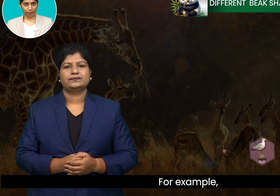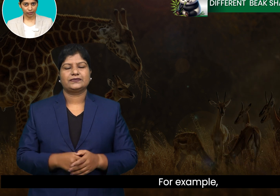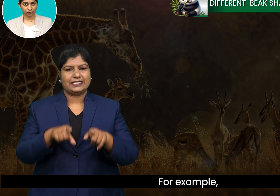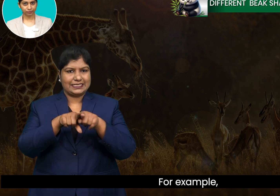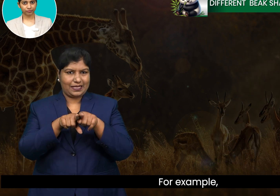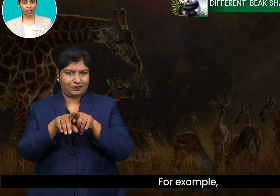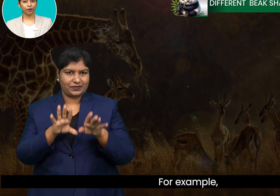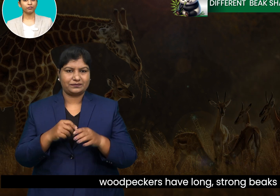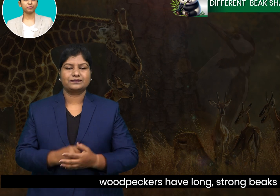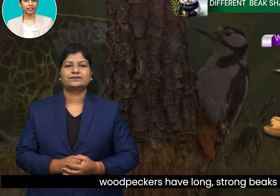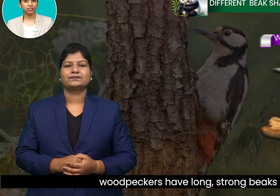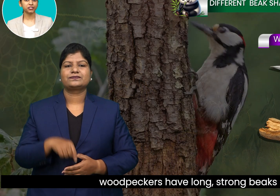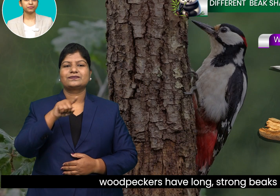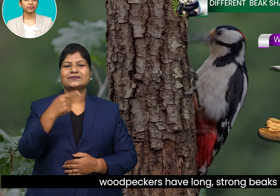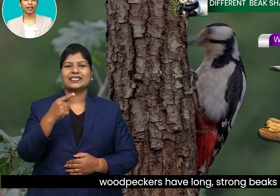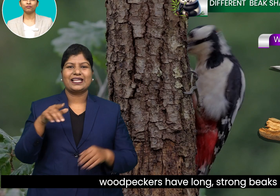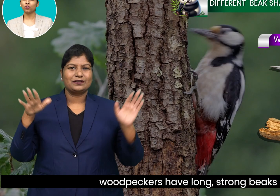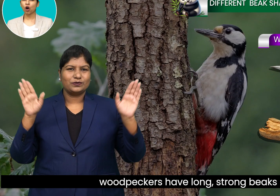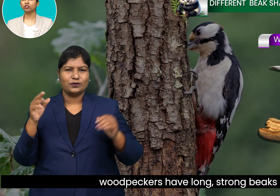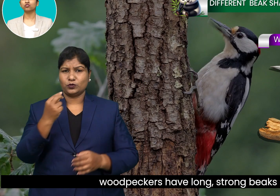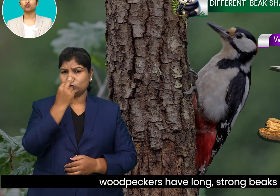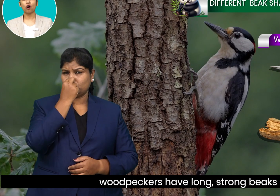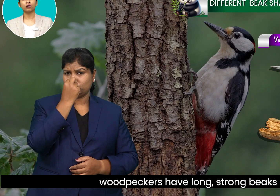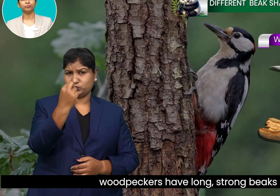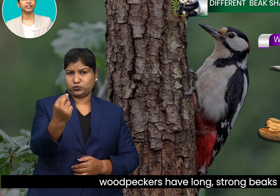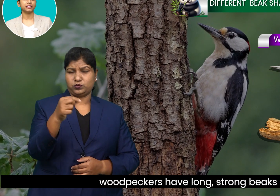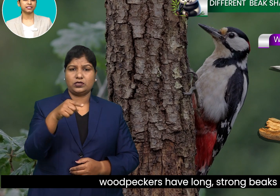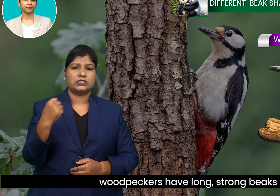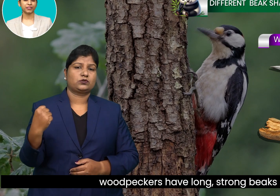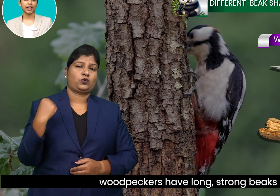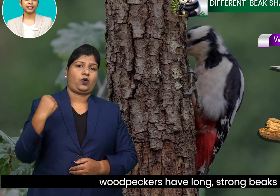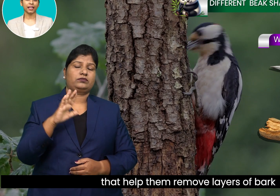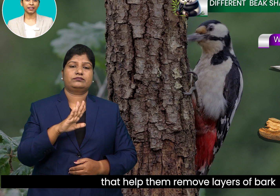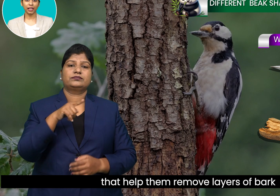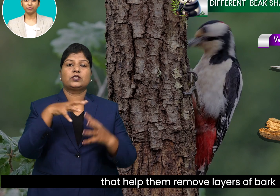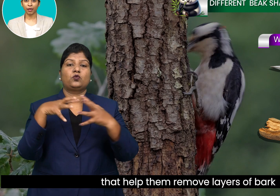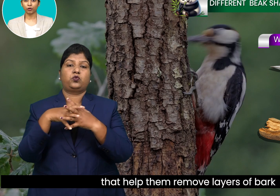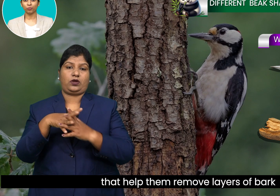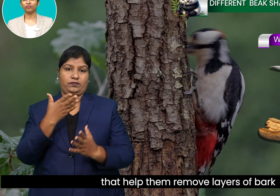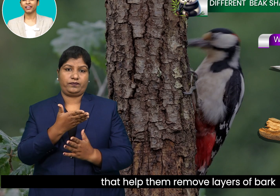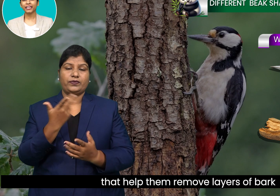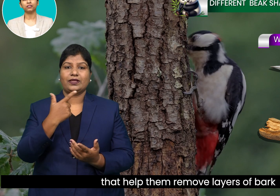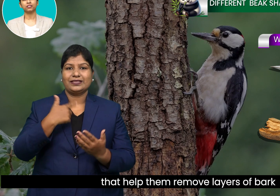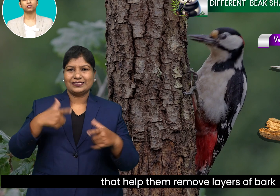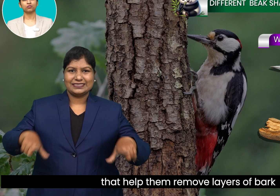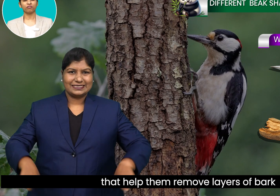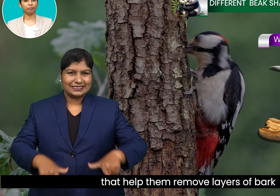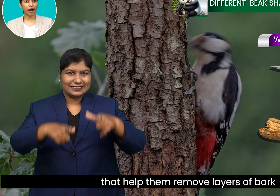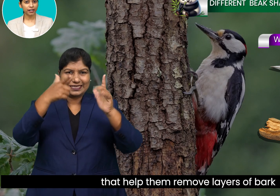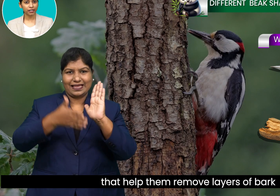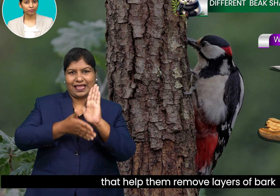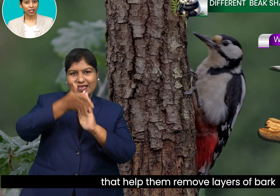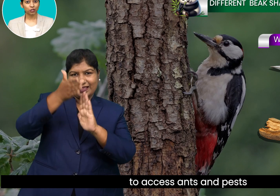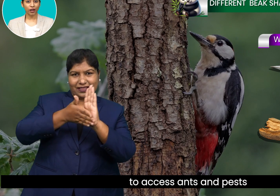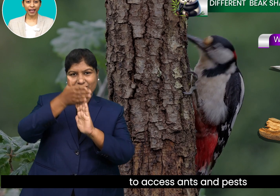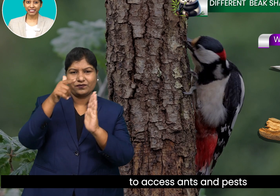For example, woodpeckers have long, strong beaks that help them remove layers of